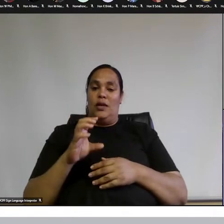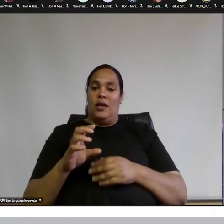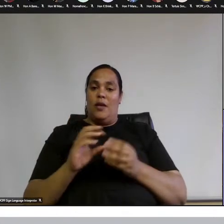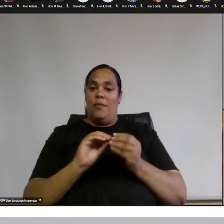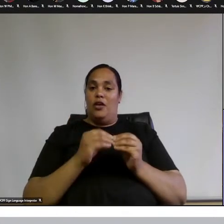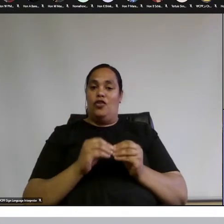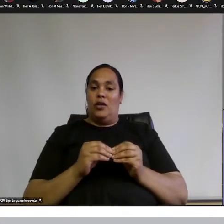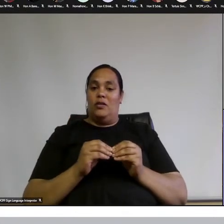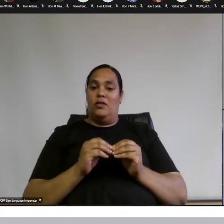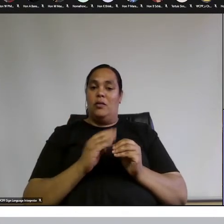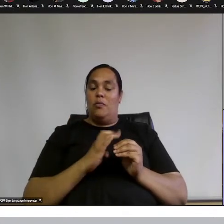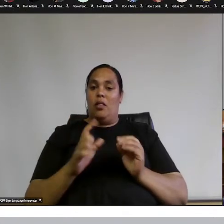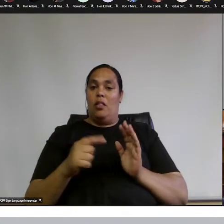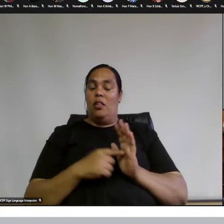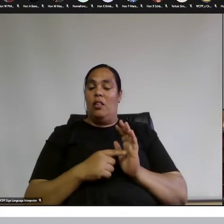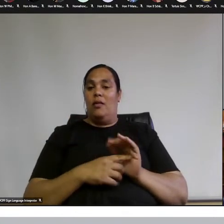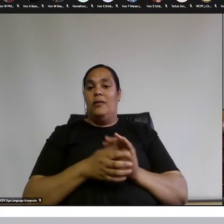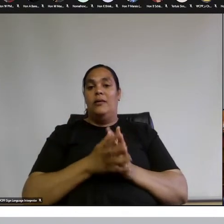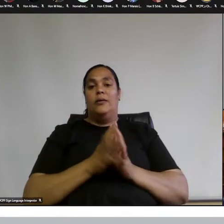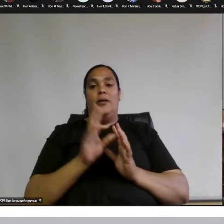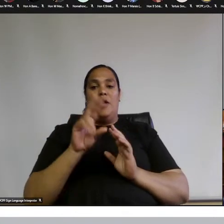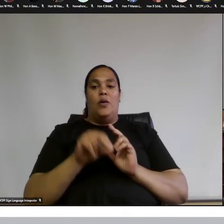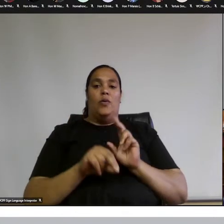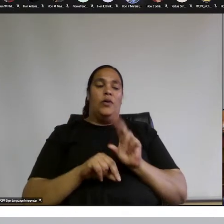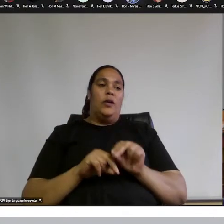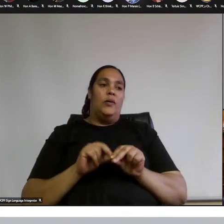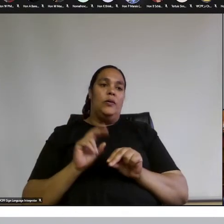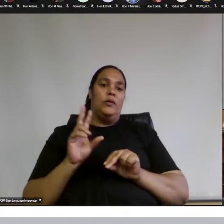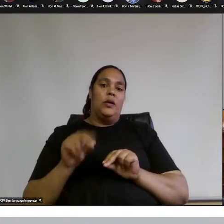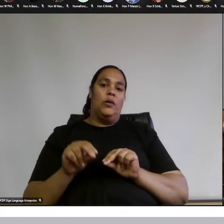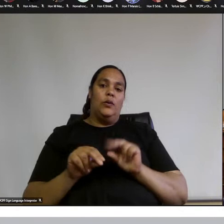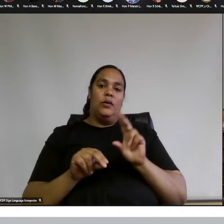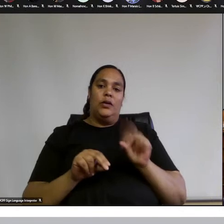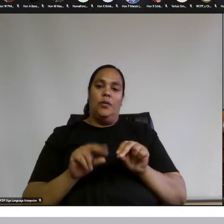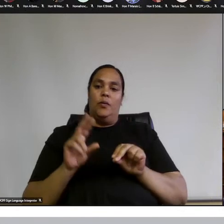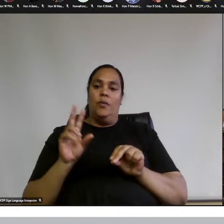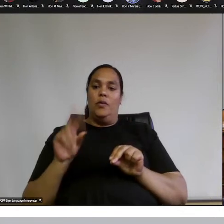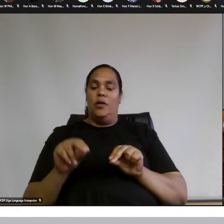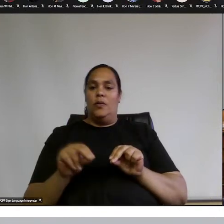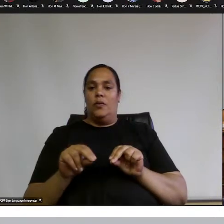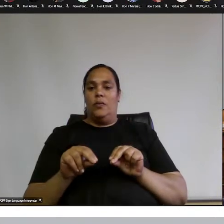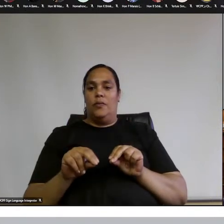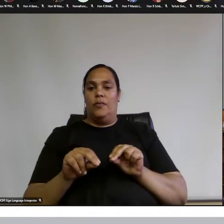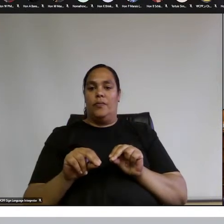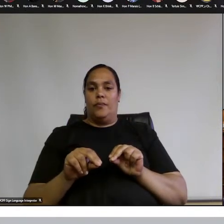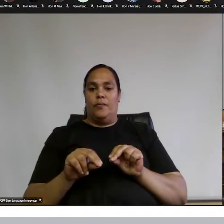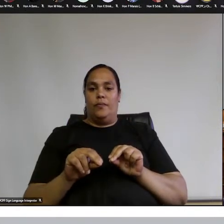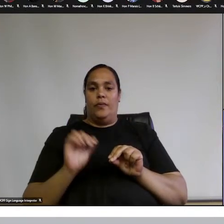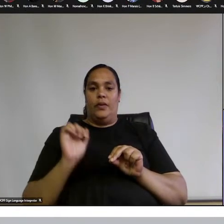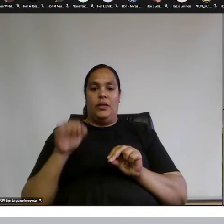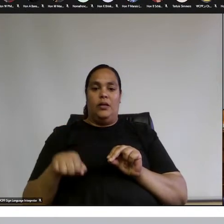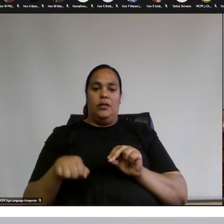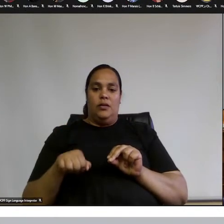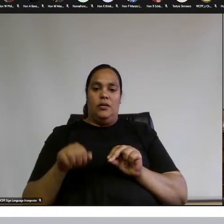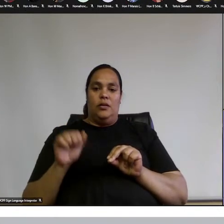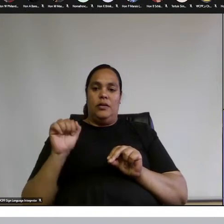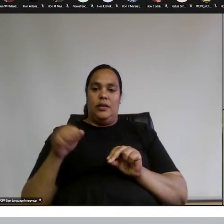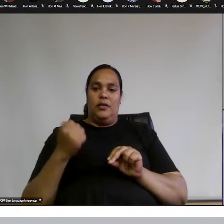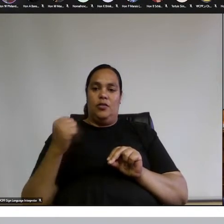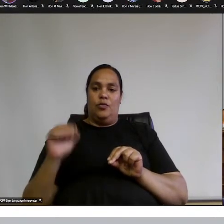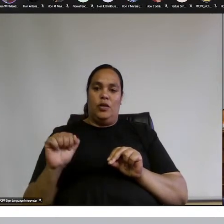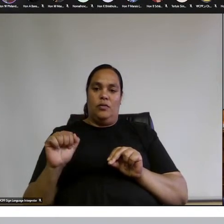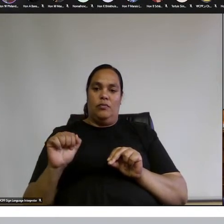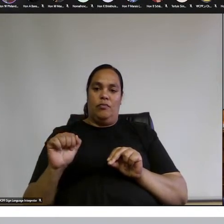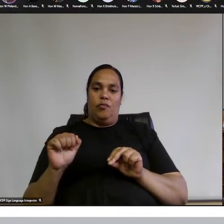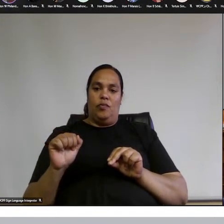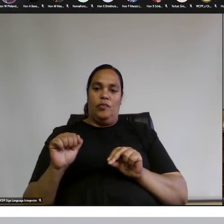Adjustment Appropriation Bill? No. No objections. Yes, object.